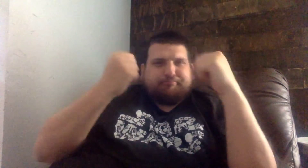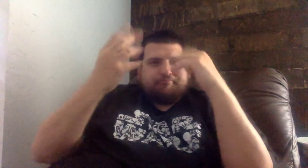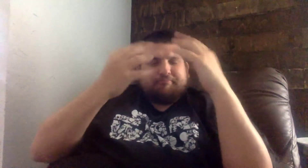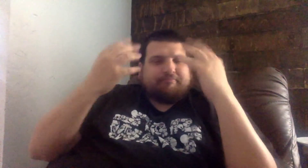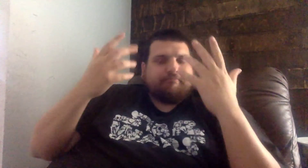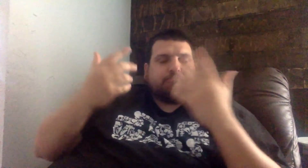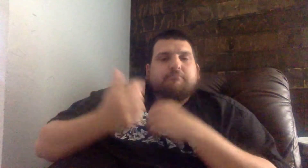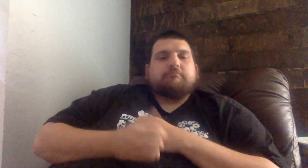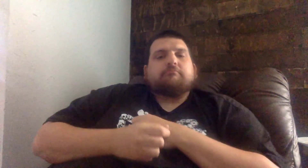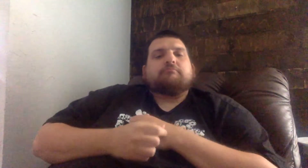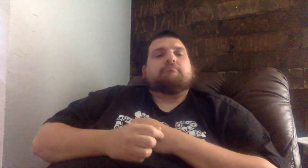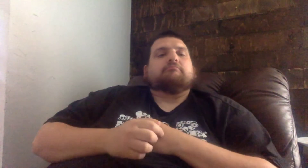normal.